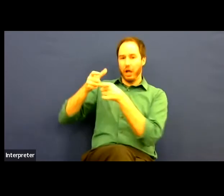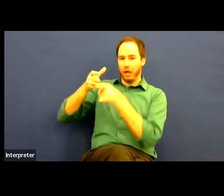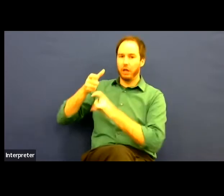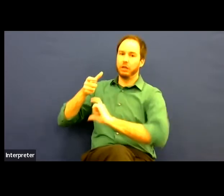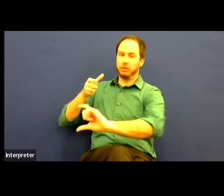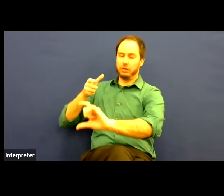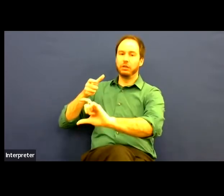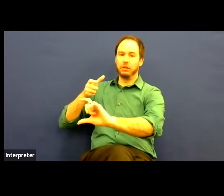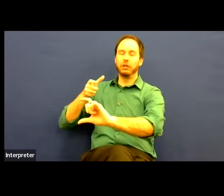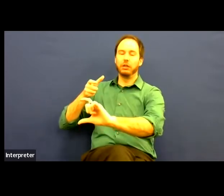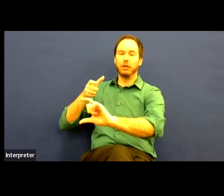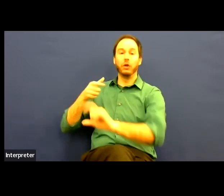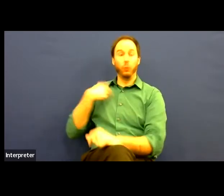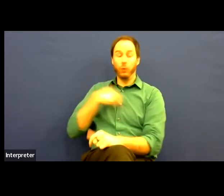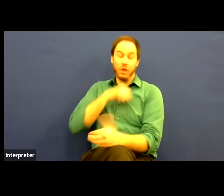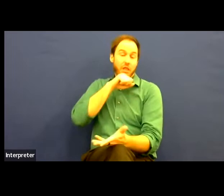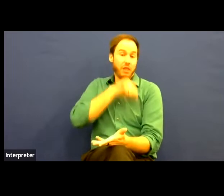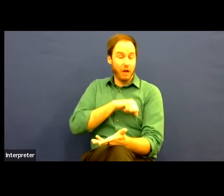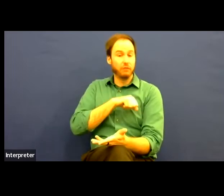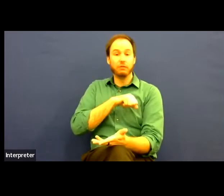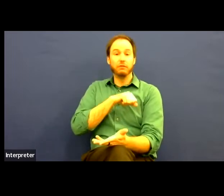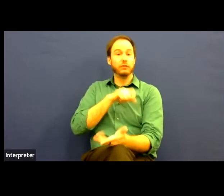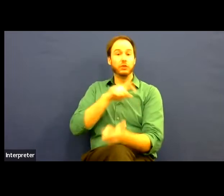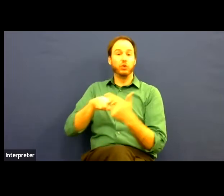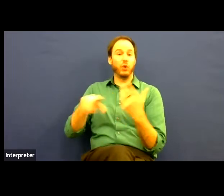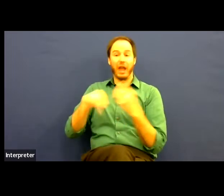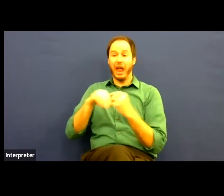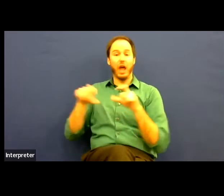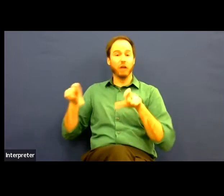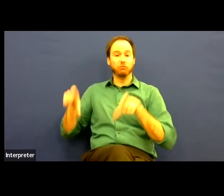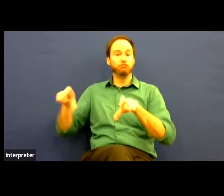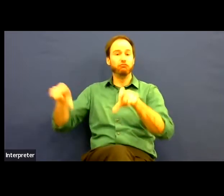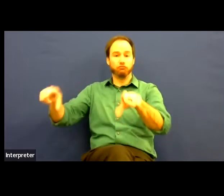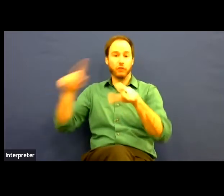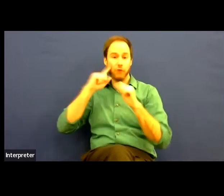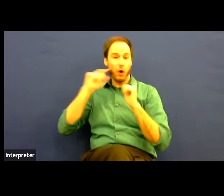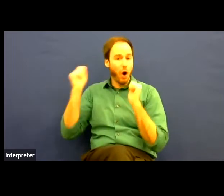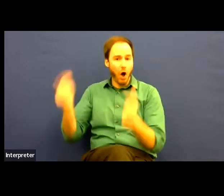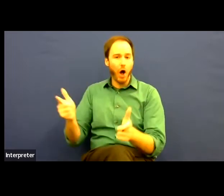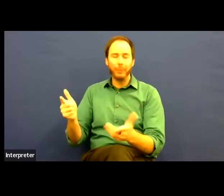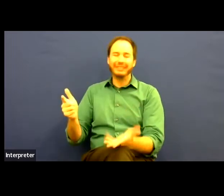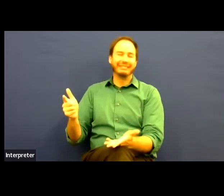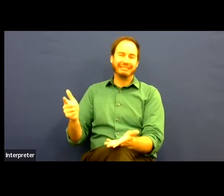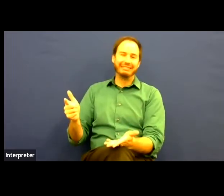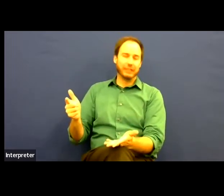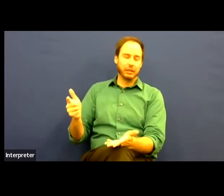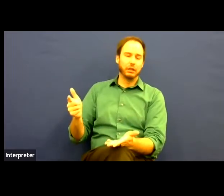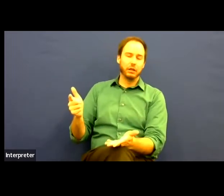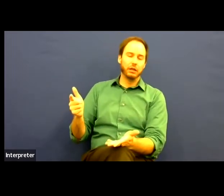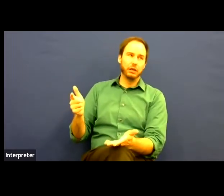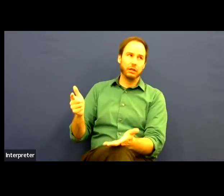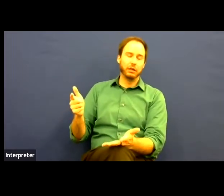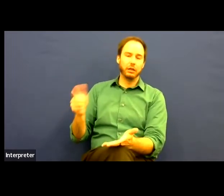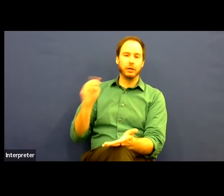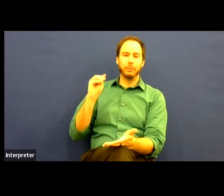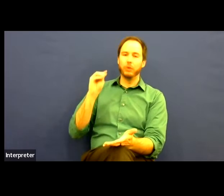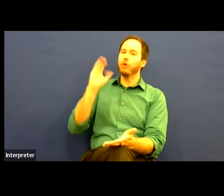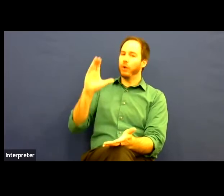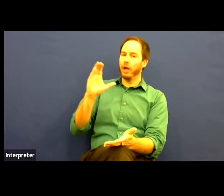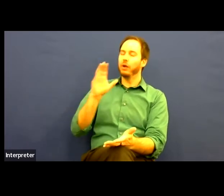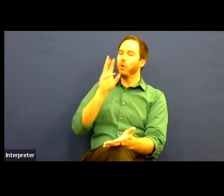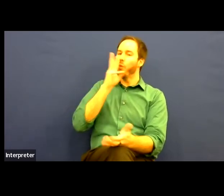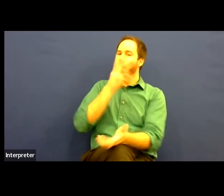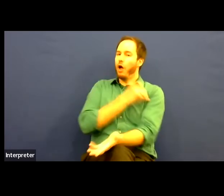water main. We'd love to put the stubs in there for everybody, but the Monroe County